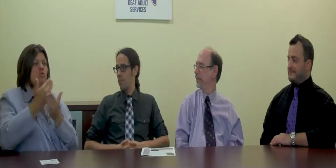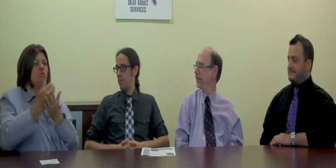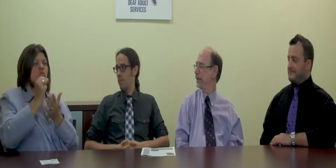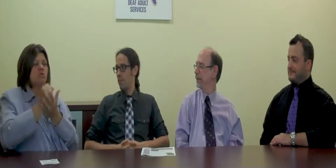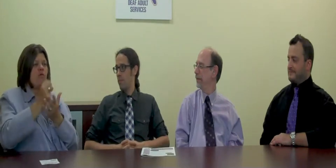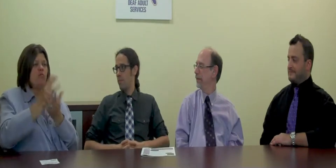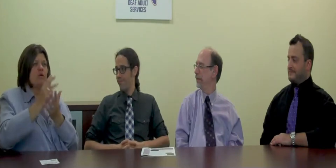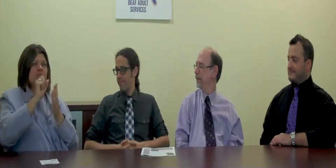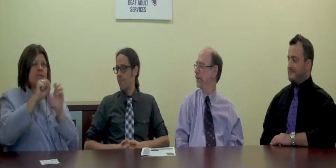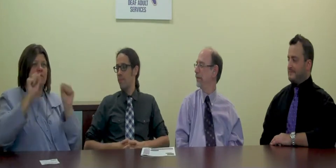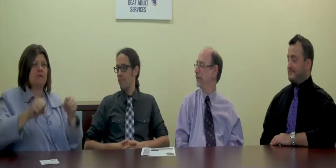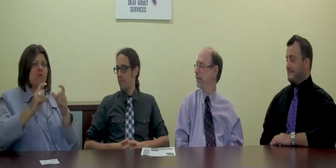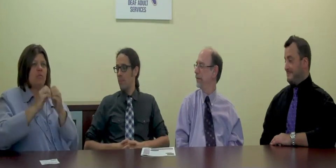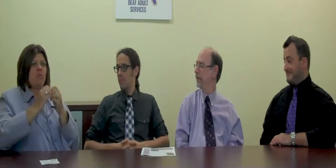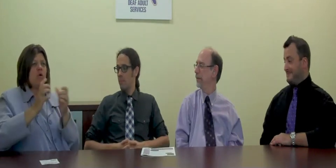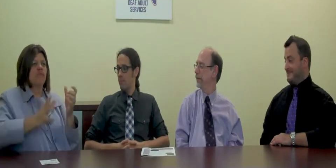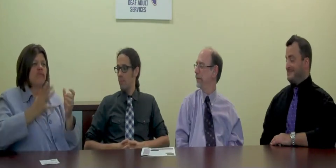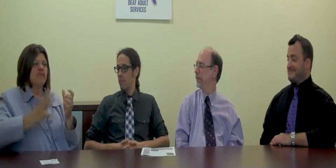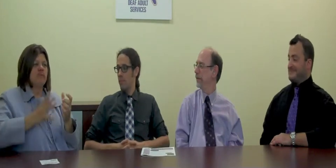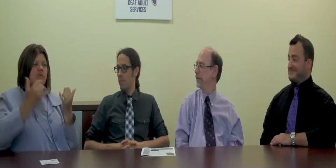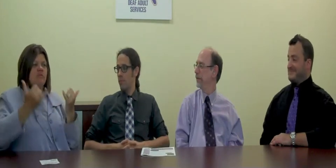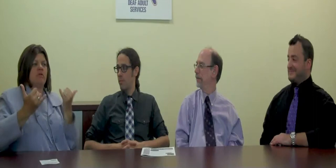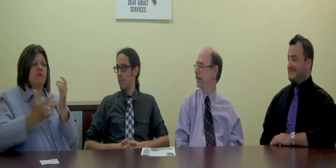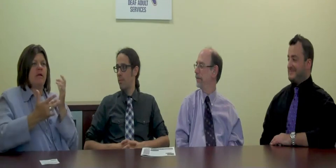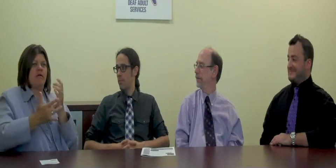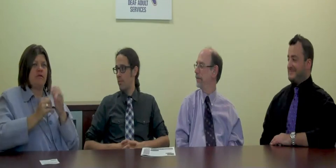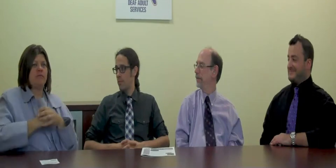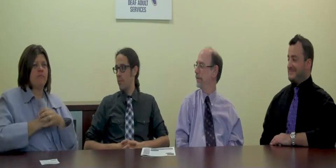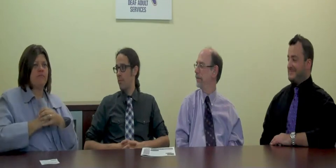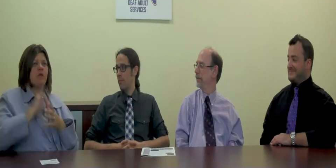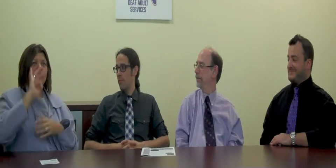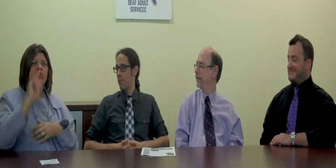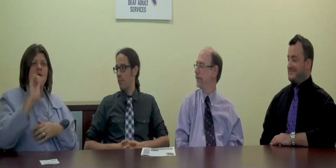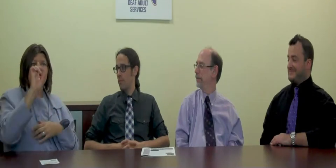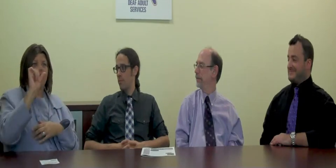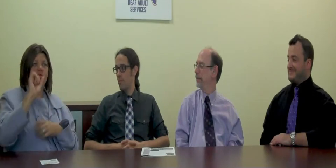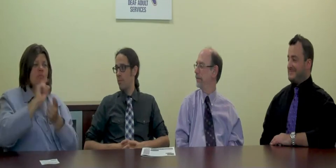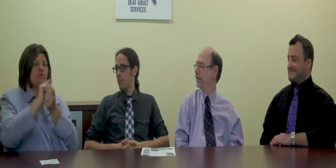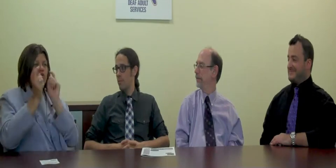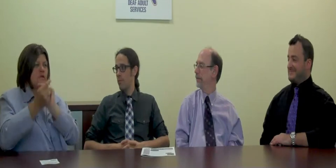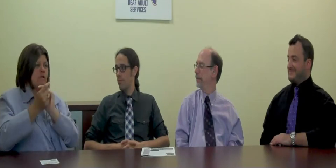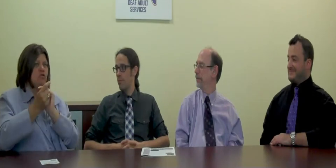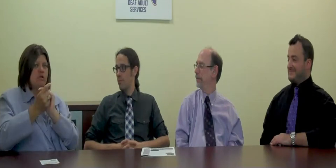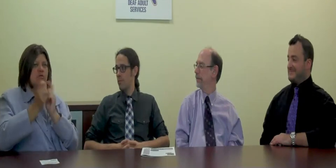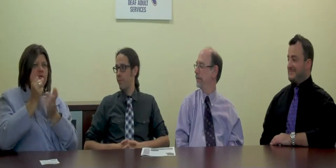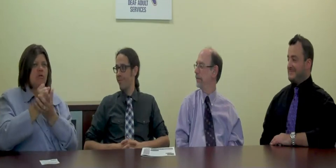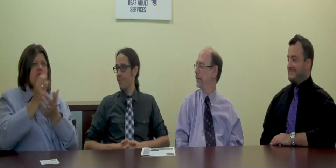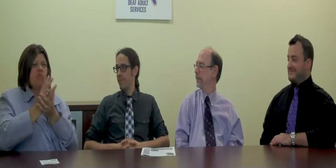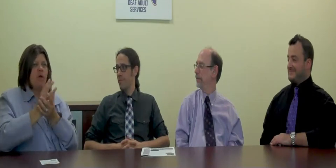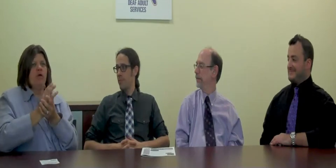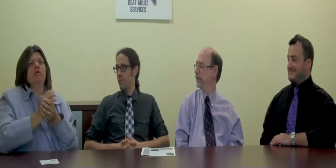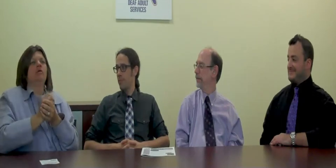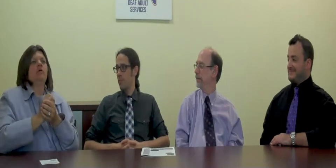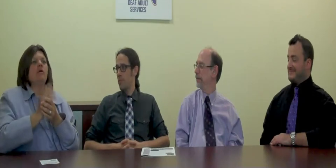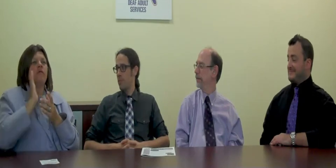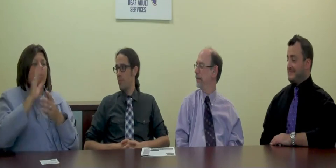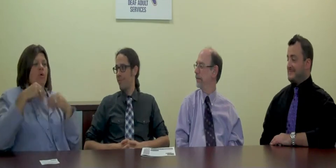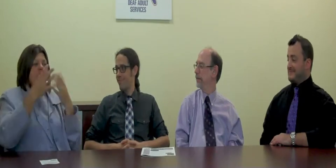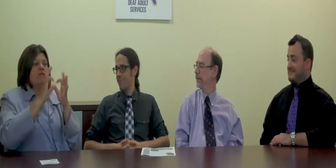that will bring DOS into the 21st century. In July, DOS will be switching to a state-of-the-art interpreting service software that will give